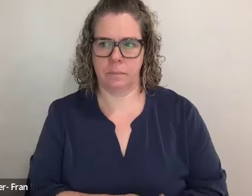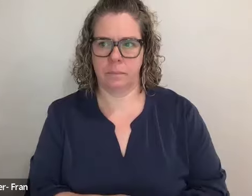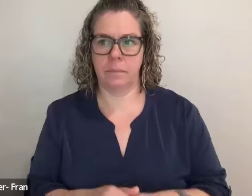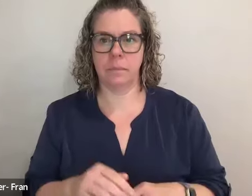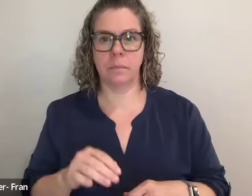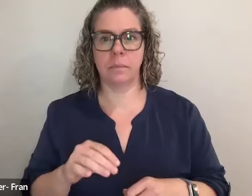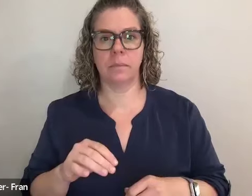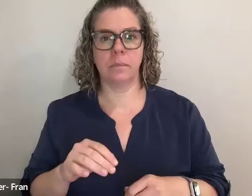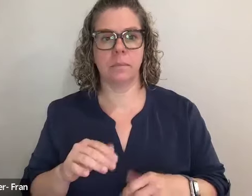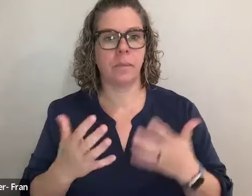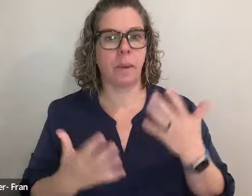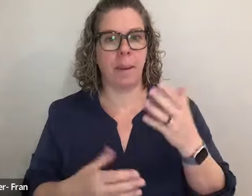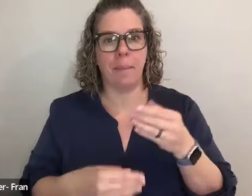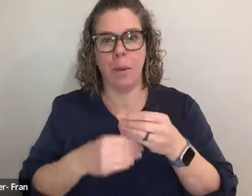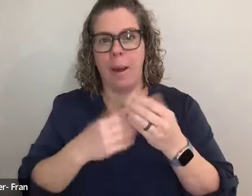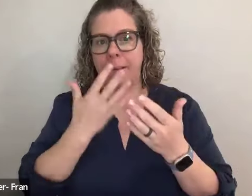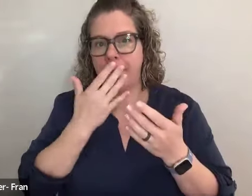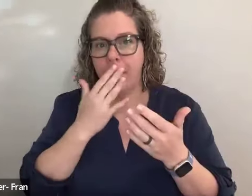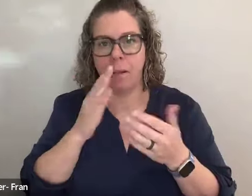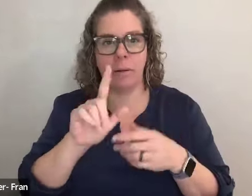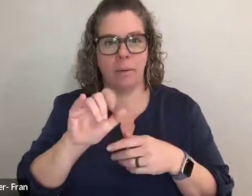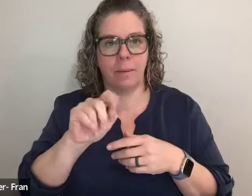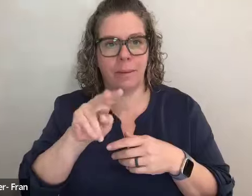And if you have leaves or needles,